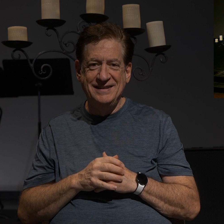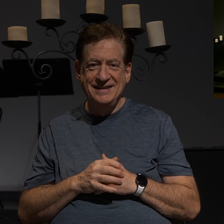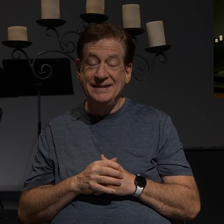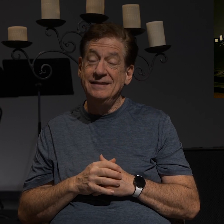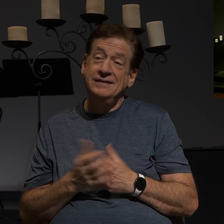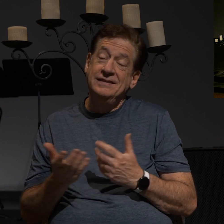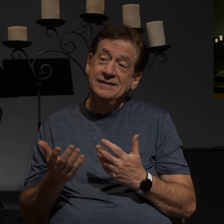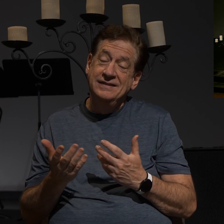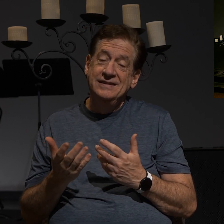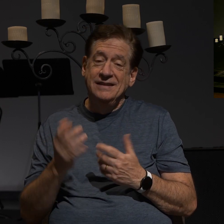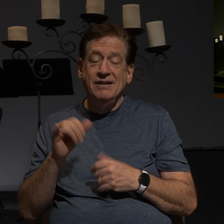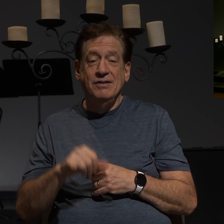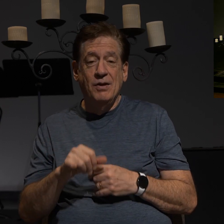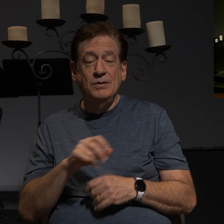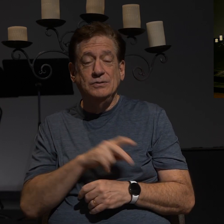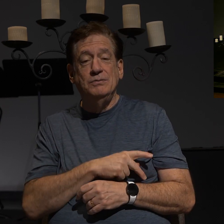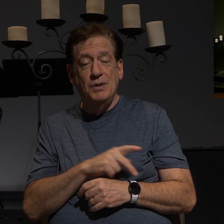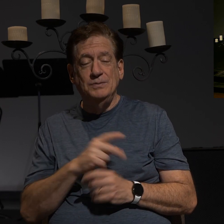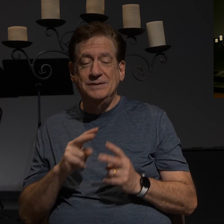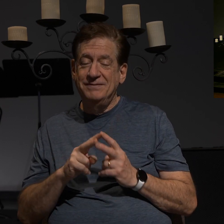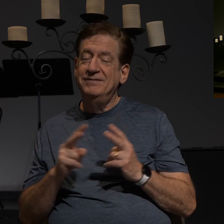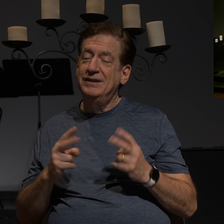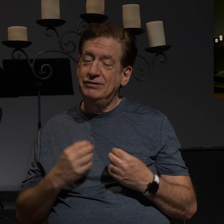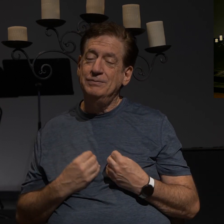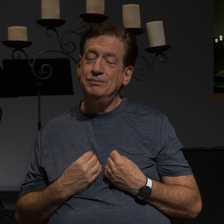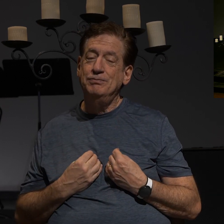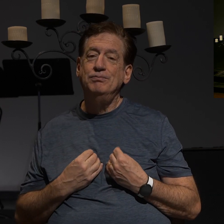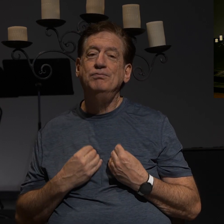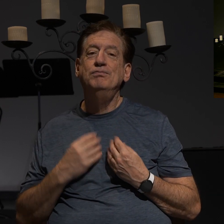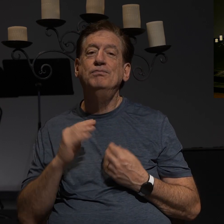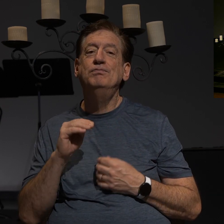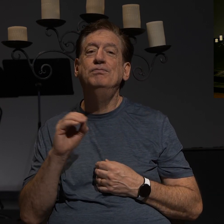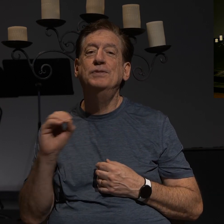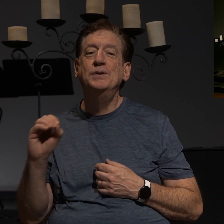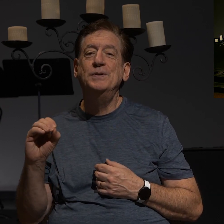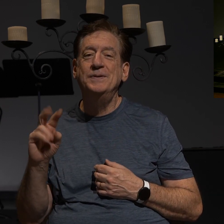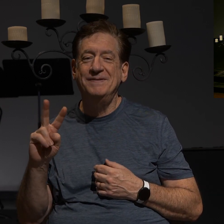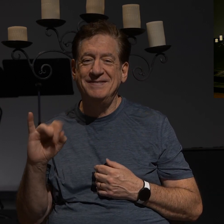Needless to say, those poems were very moving.